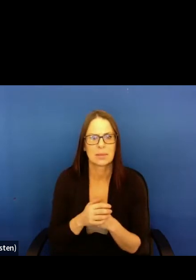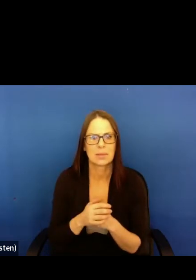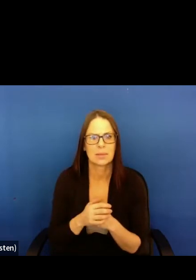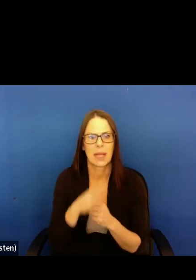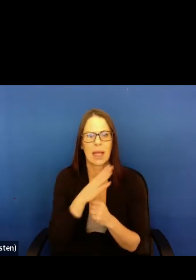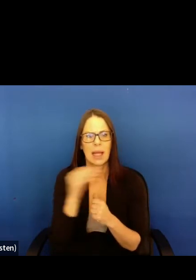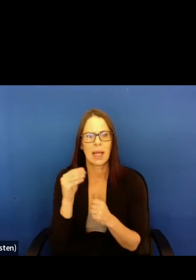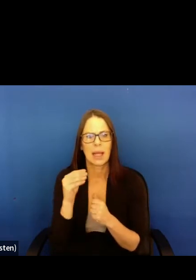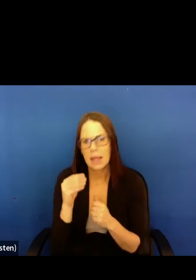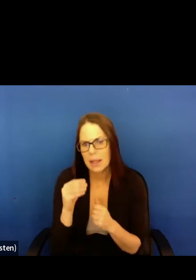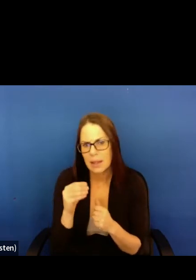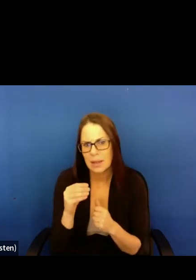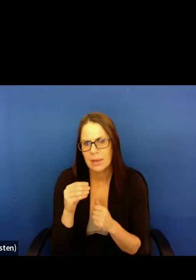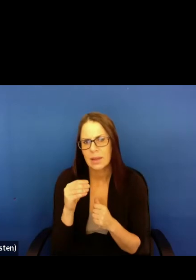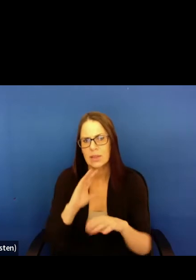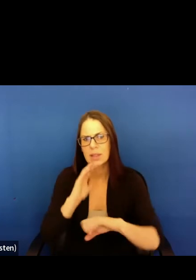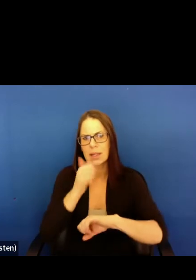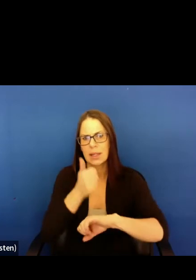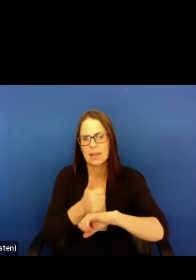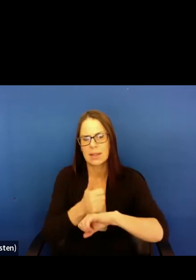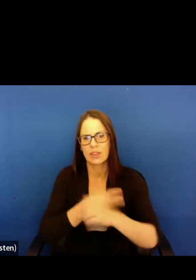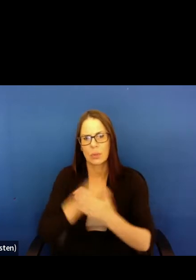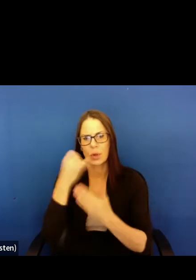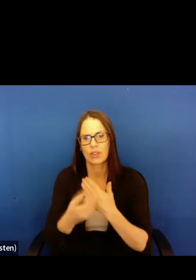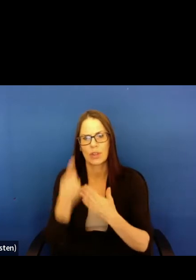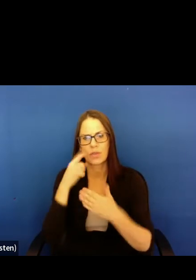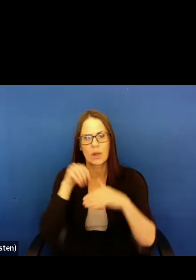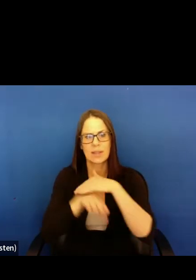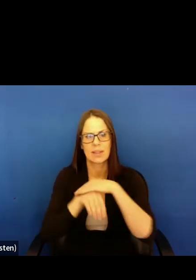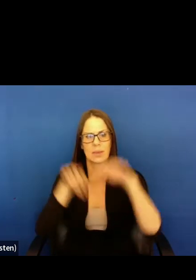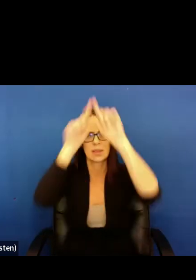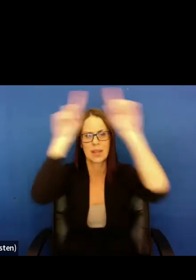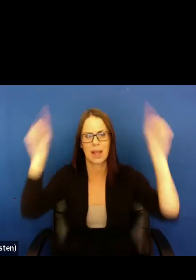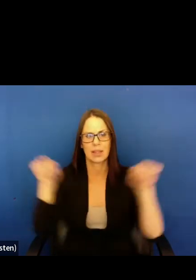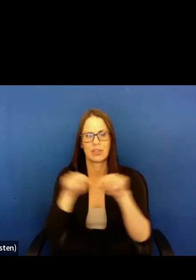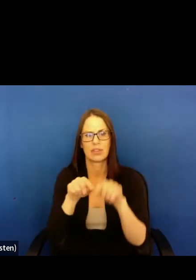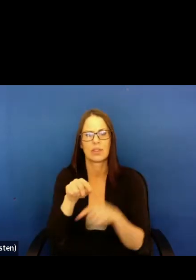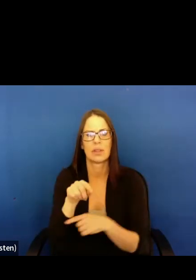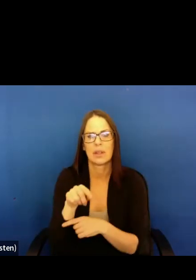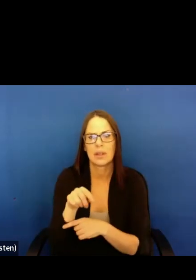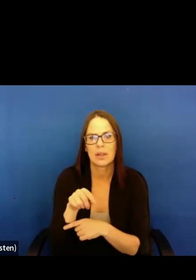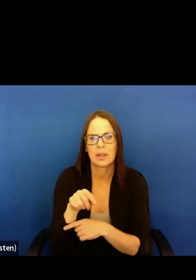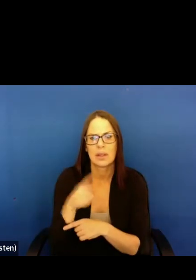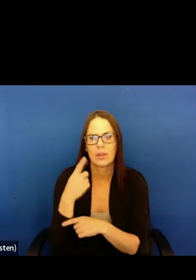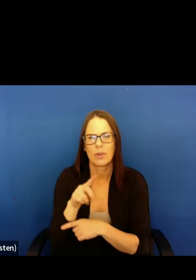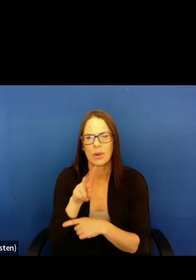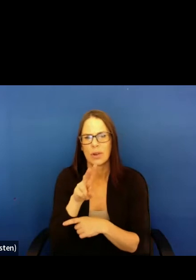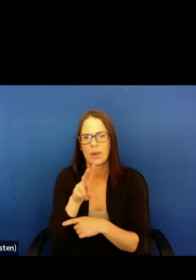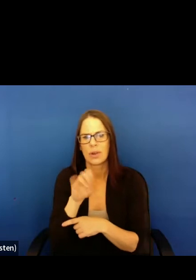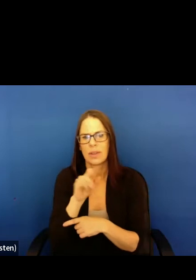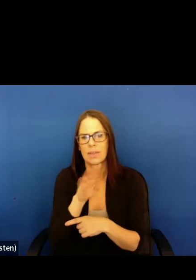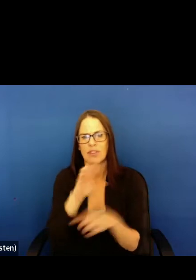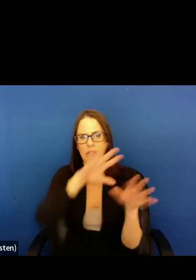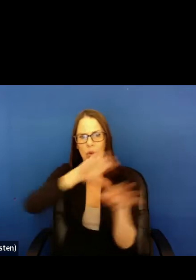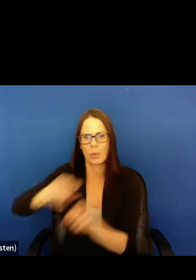There's an installation project for accessible signage in Davenport Commons and International Village. Removal of protruding objects